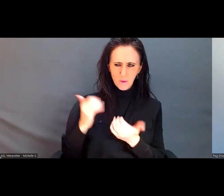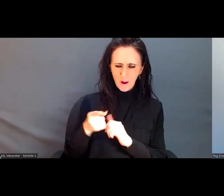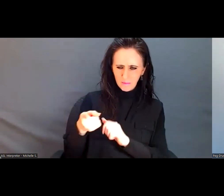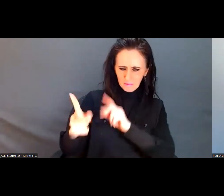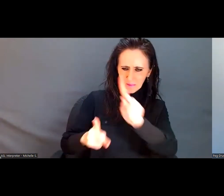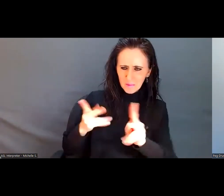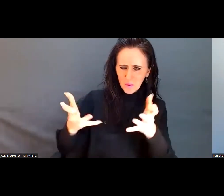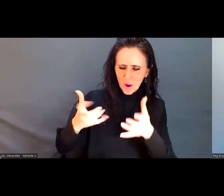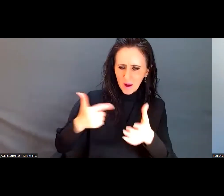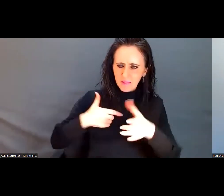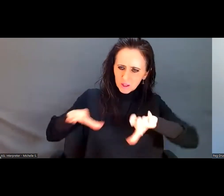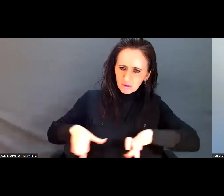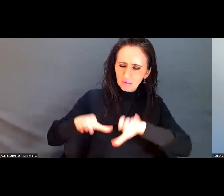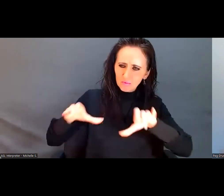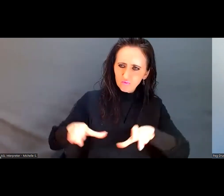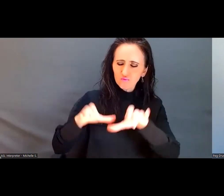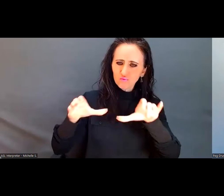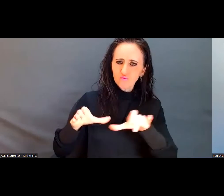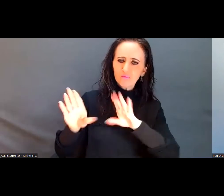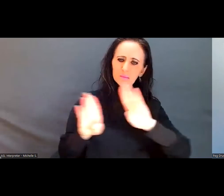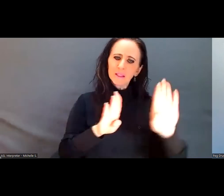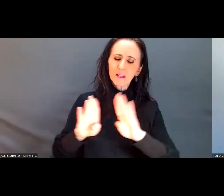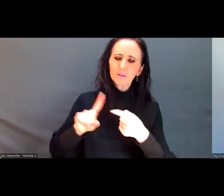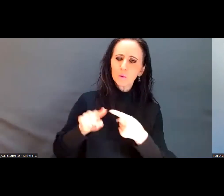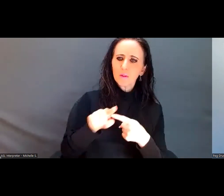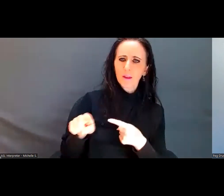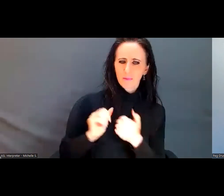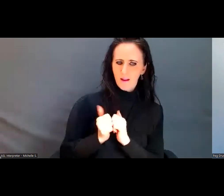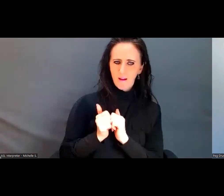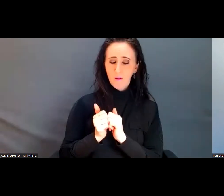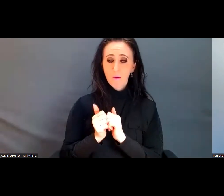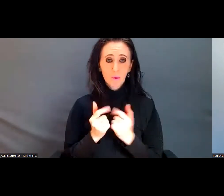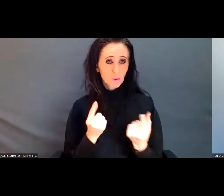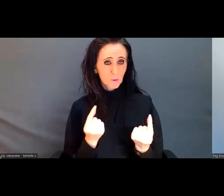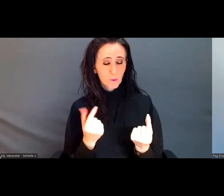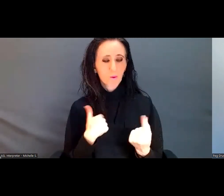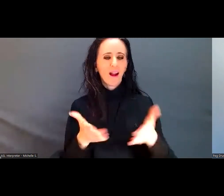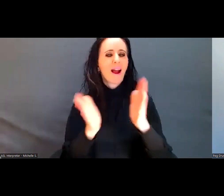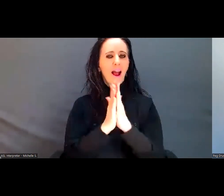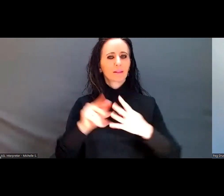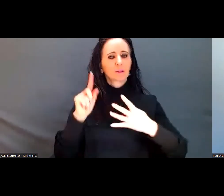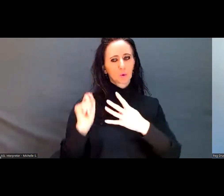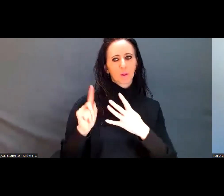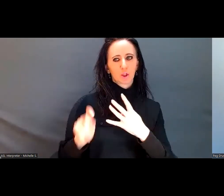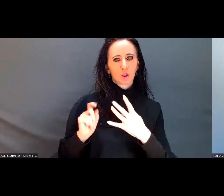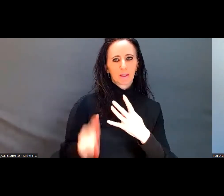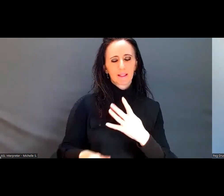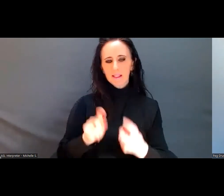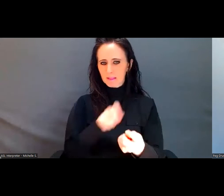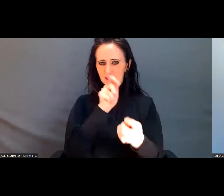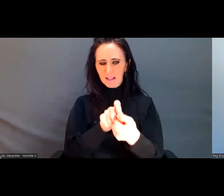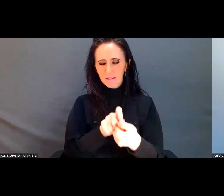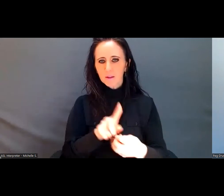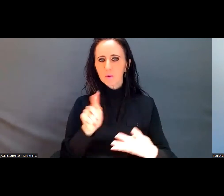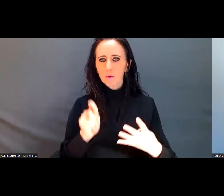go out and ask questions, aren't I? And a specific kind of question. We're going to ask open-ended